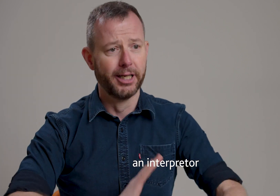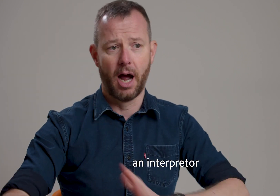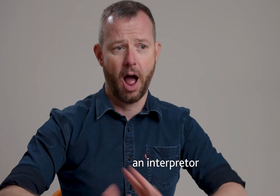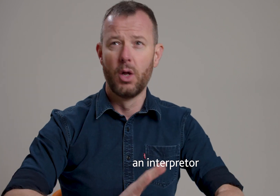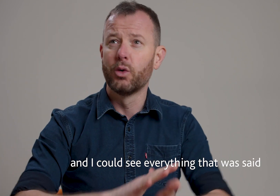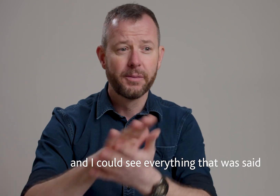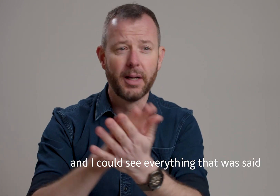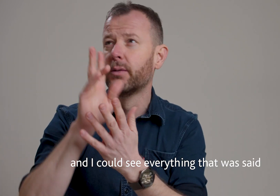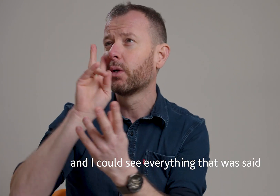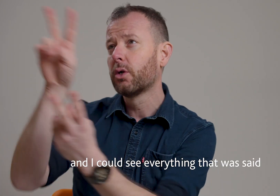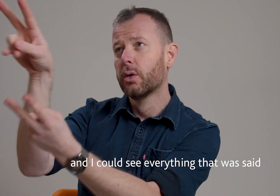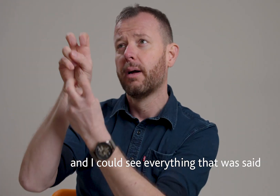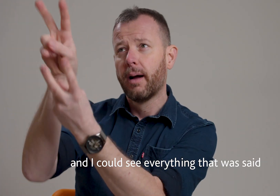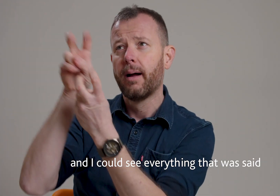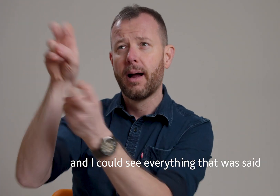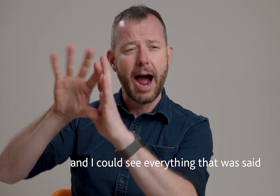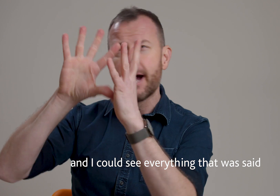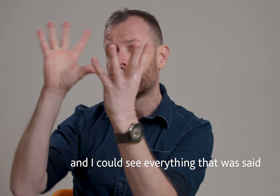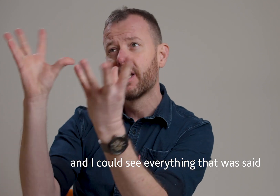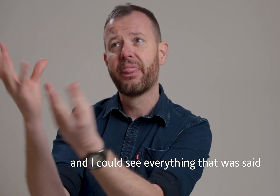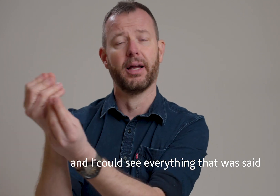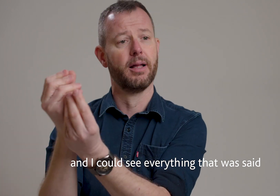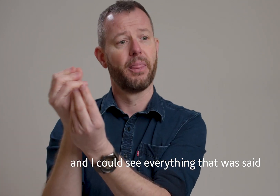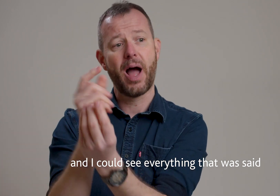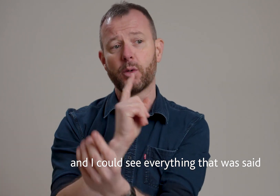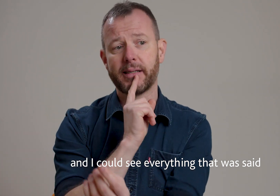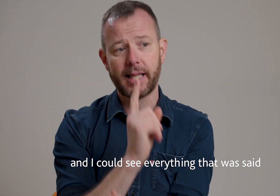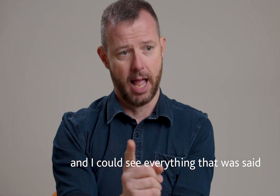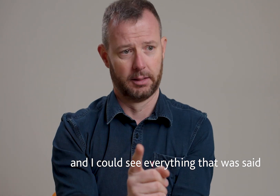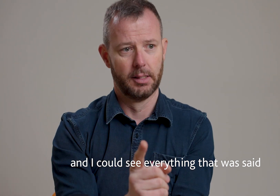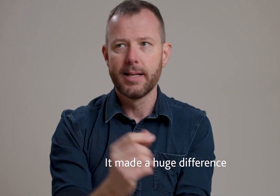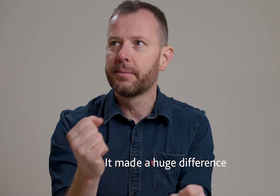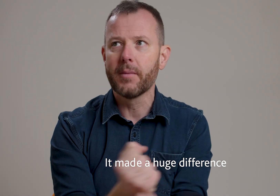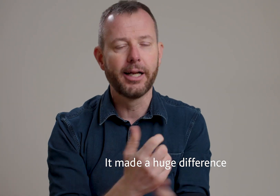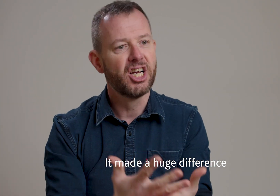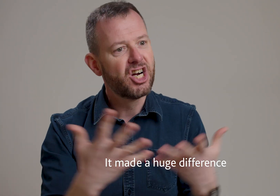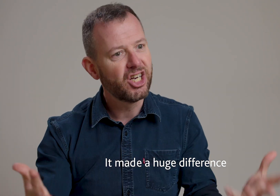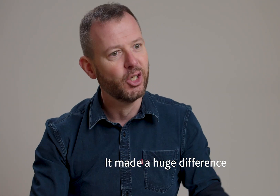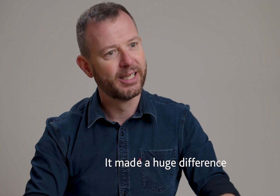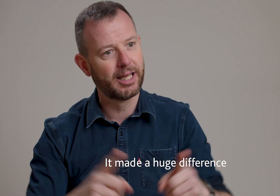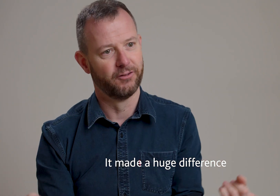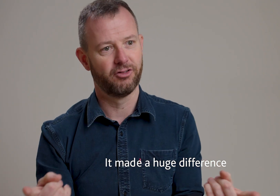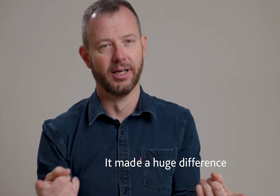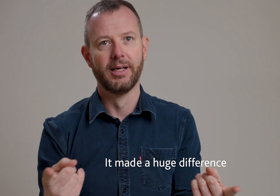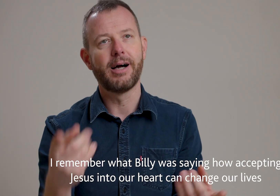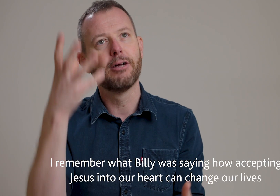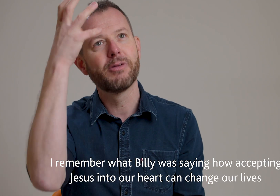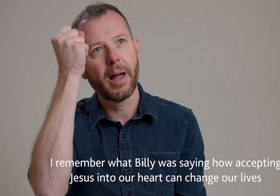interpreter with no figure. SGC, that was there. It's like the huge picture. I